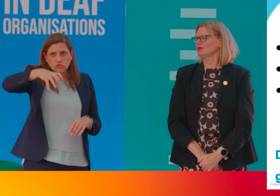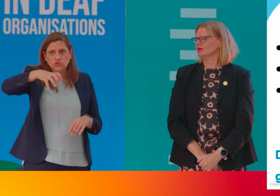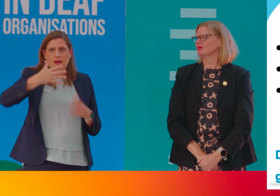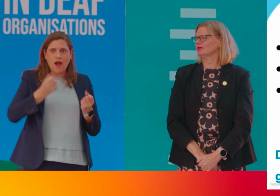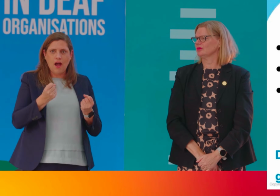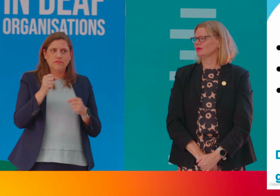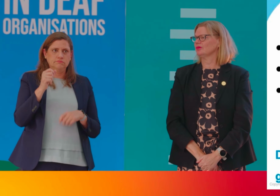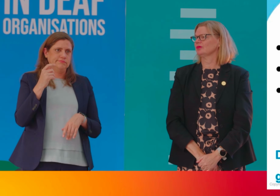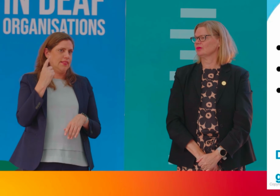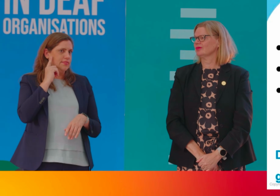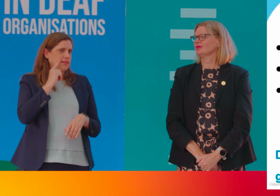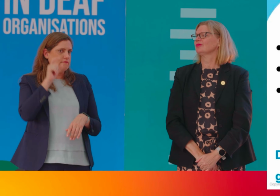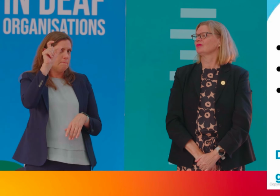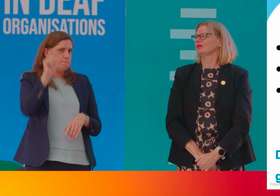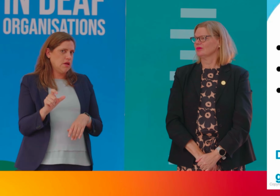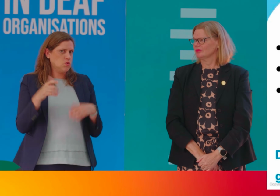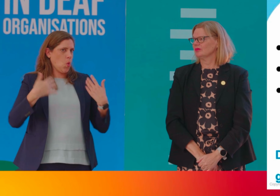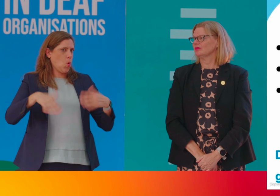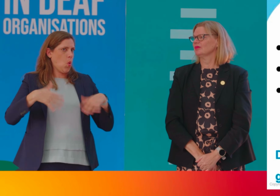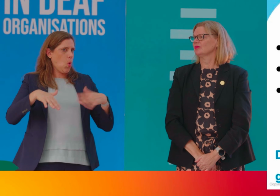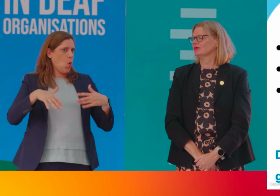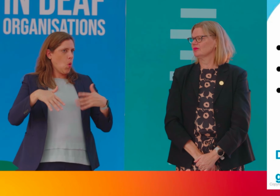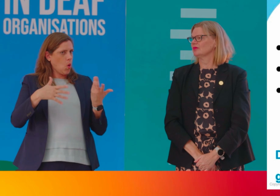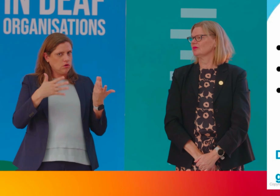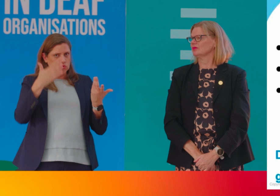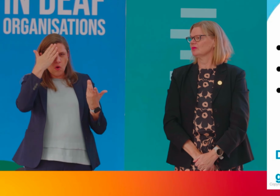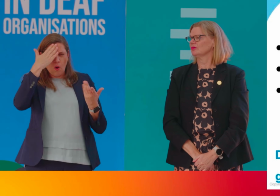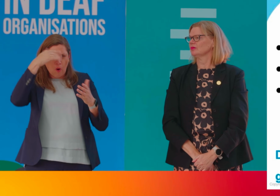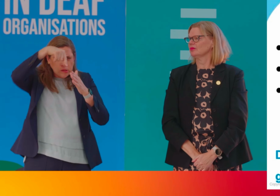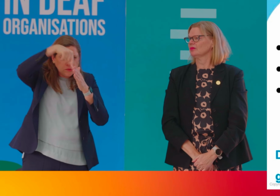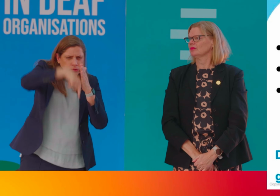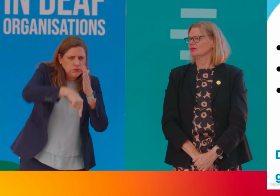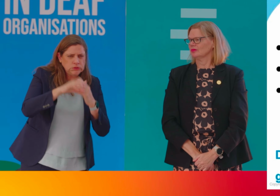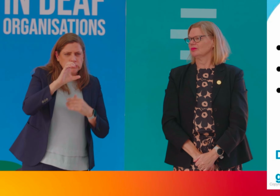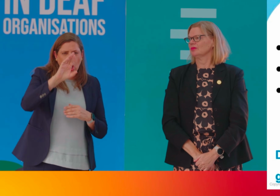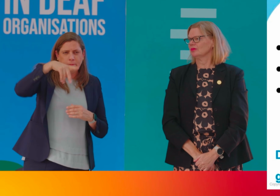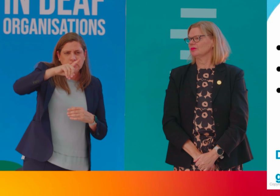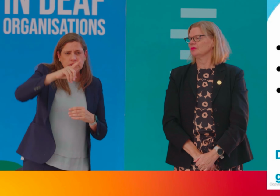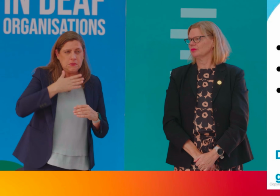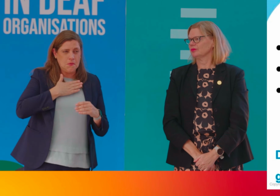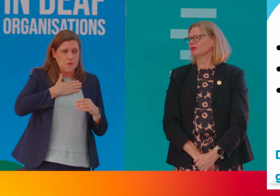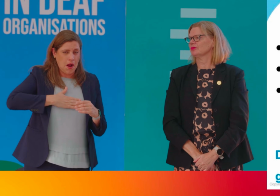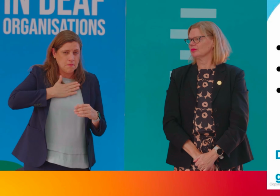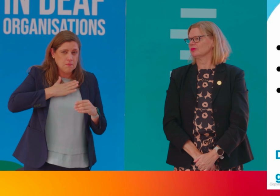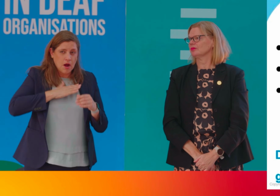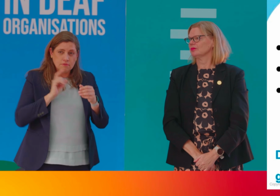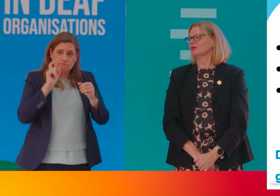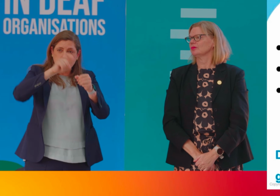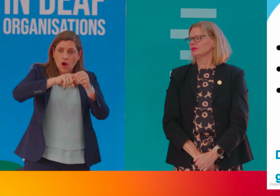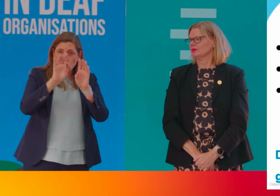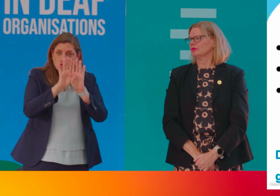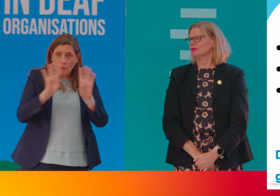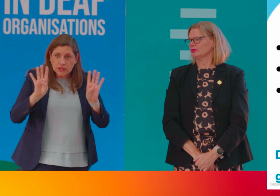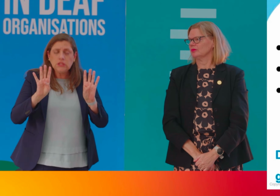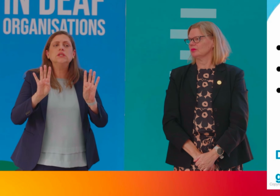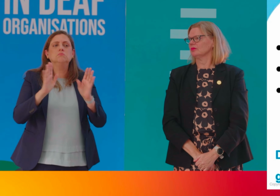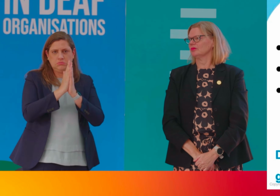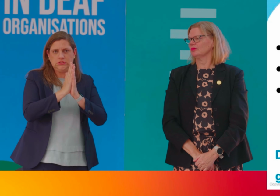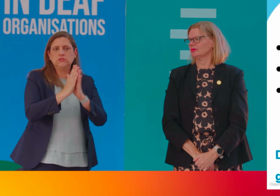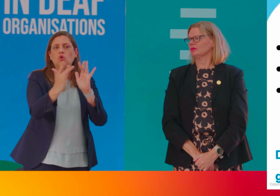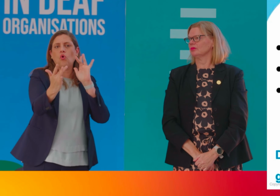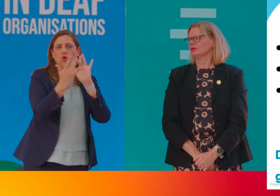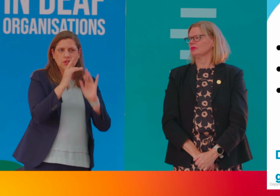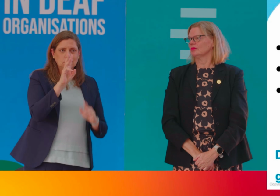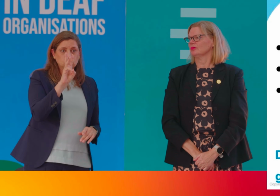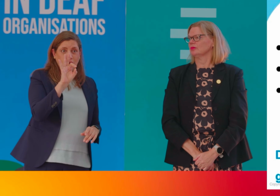committees. So if within your country you have someone who you think will be a good